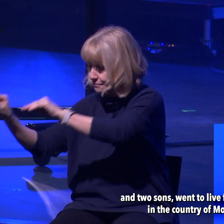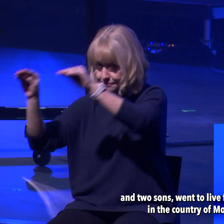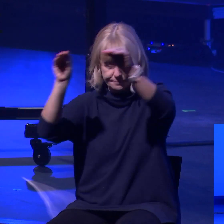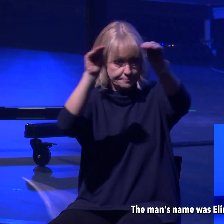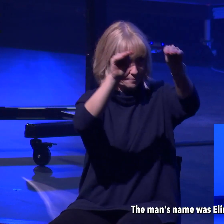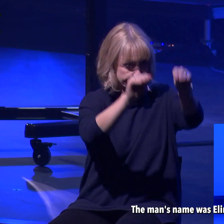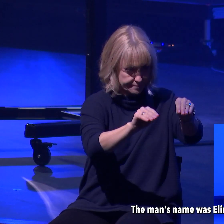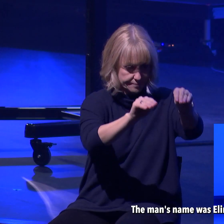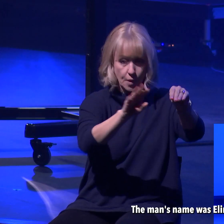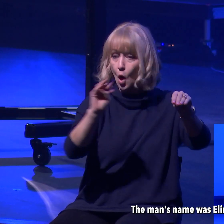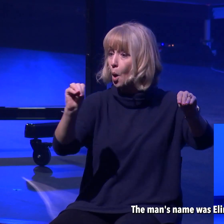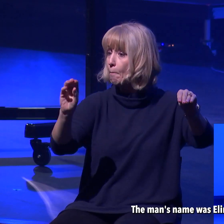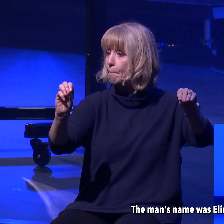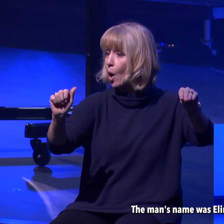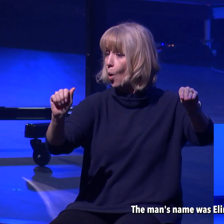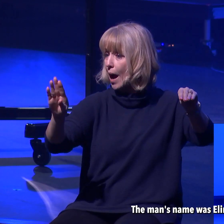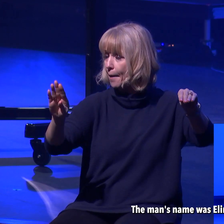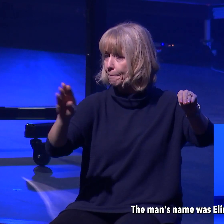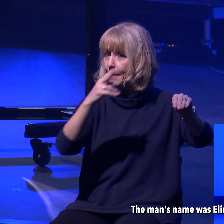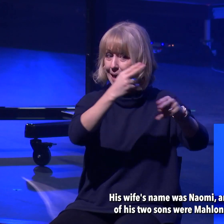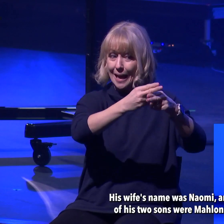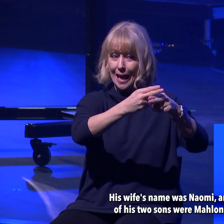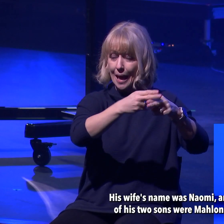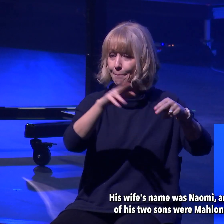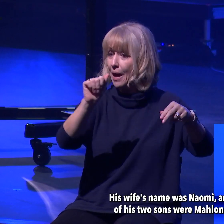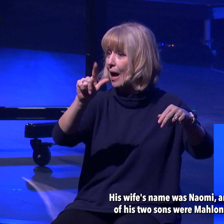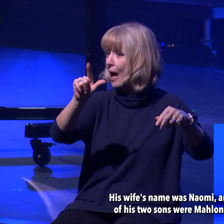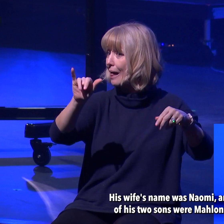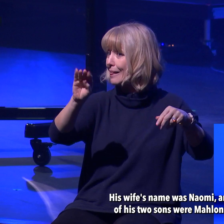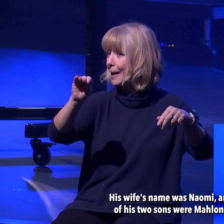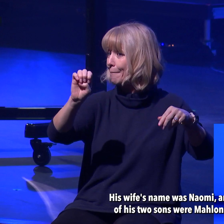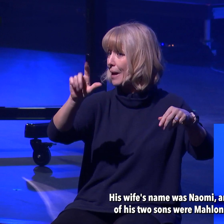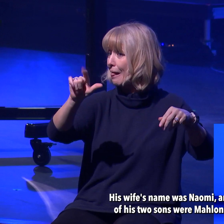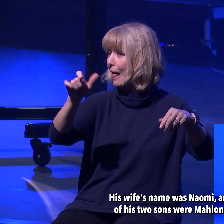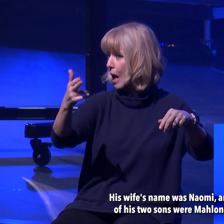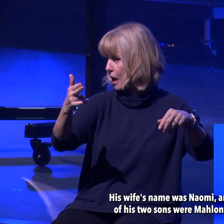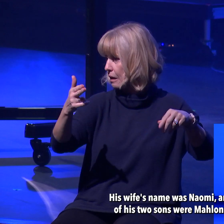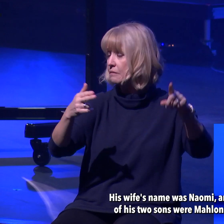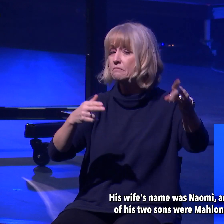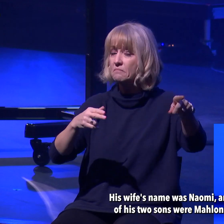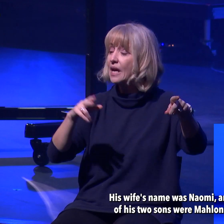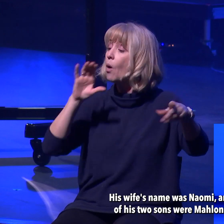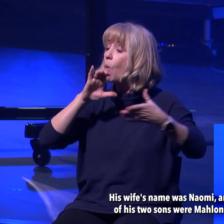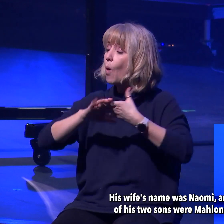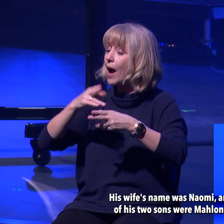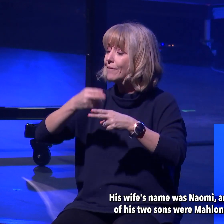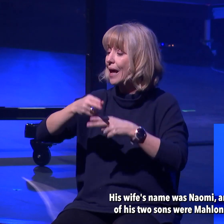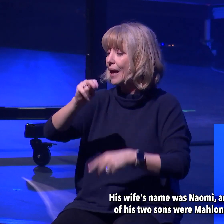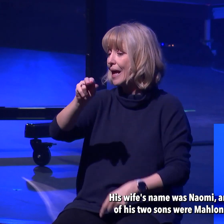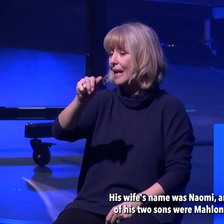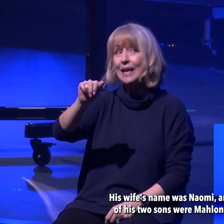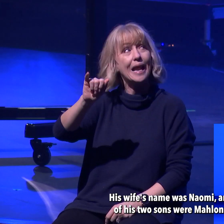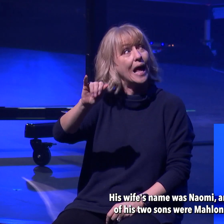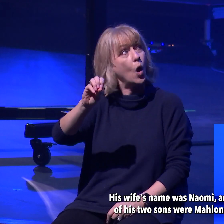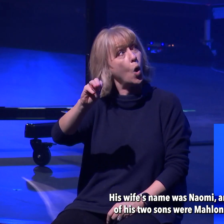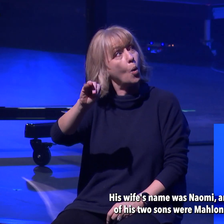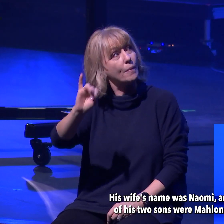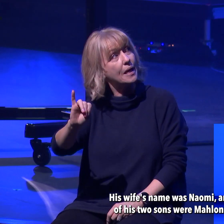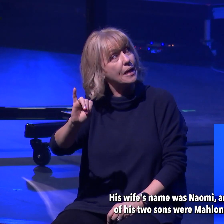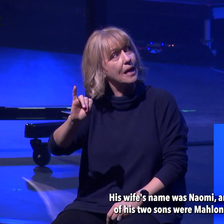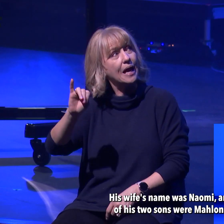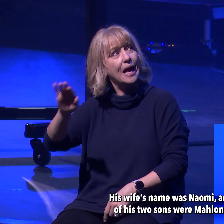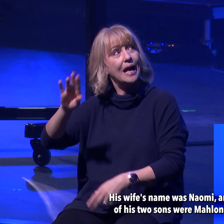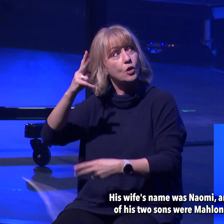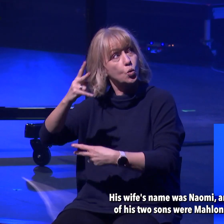Moab. The man's name was Elimelech. His wife's name was Naomi, and the names of his 2 sons were Mahlon and